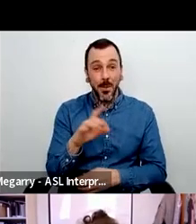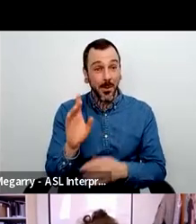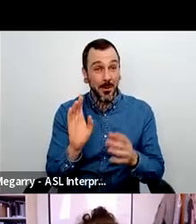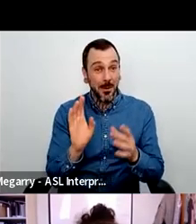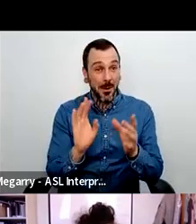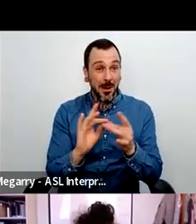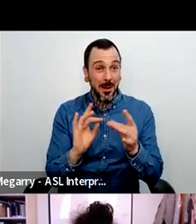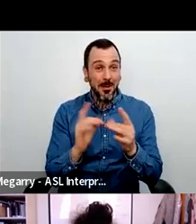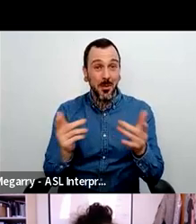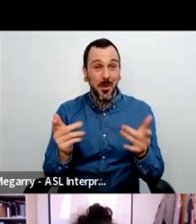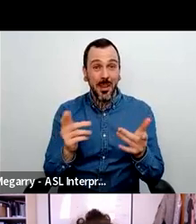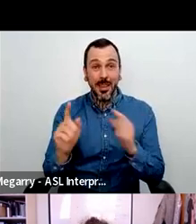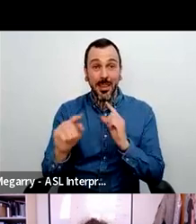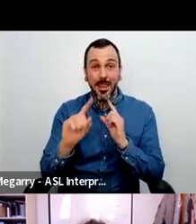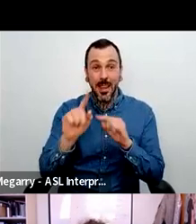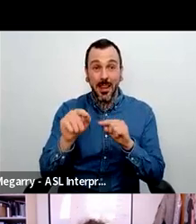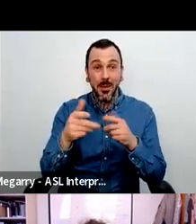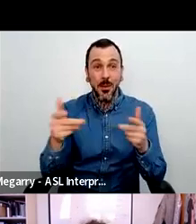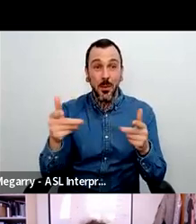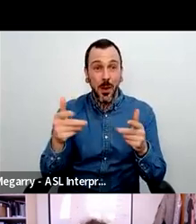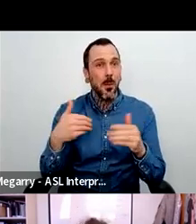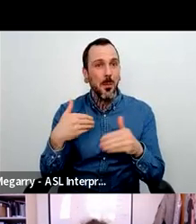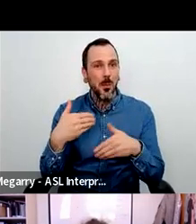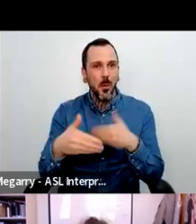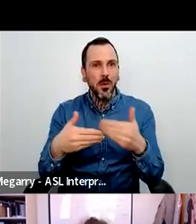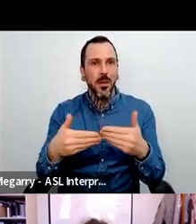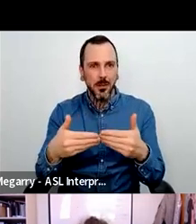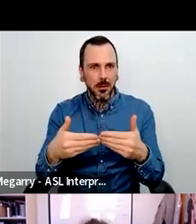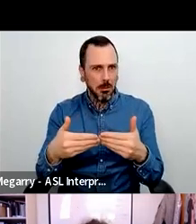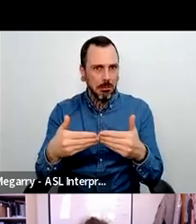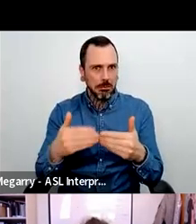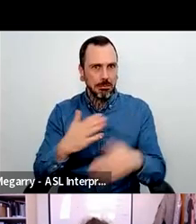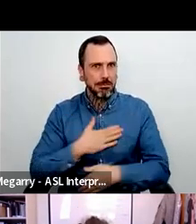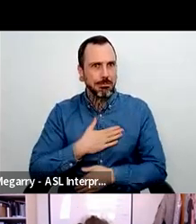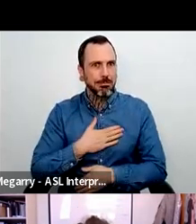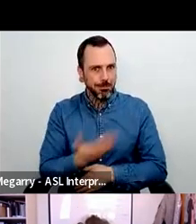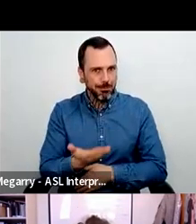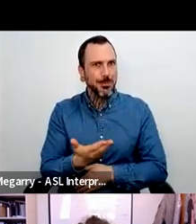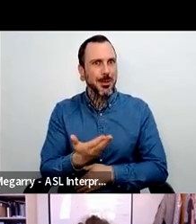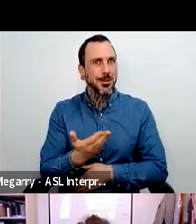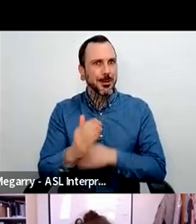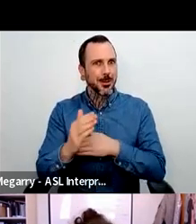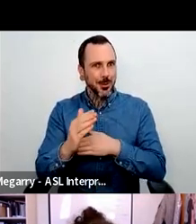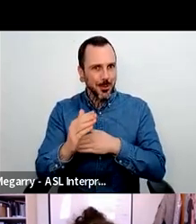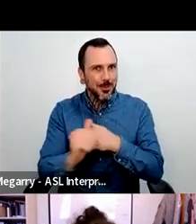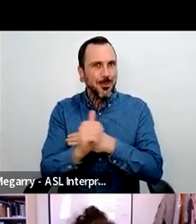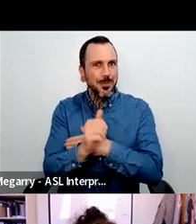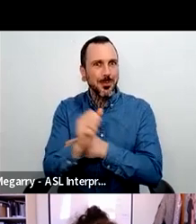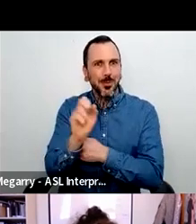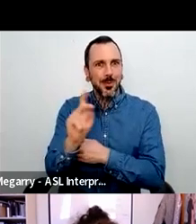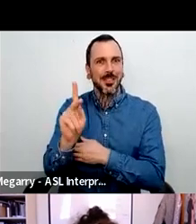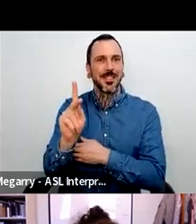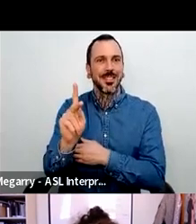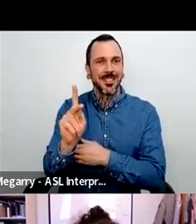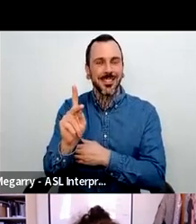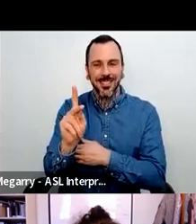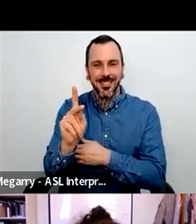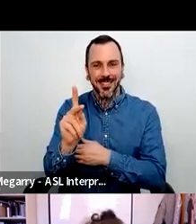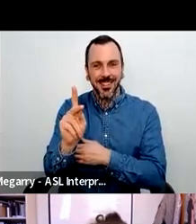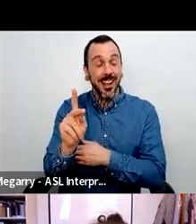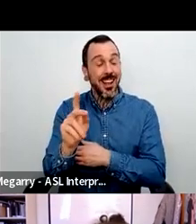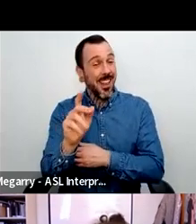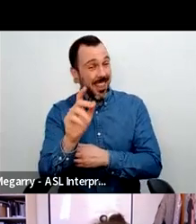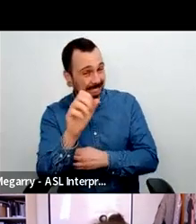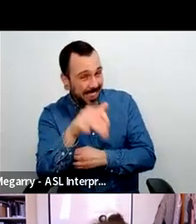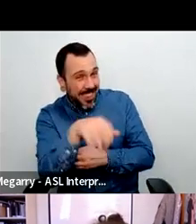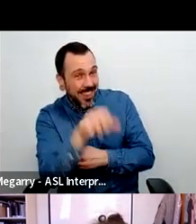taking those risks with process and with absolutely taking risks. I think that's almost where the conversation started,